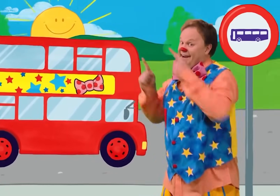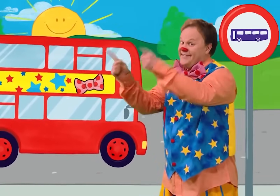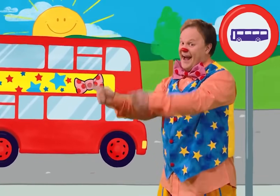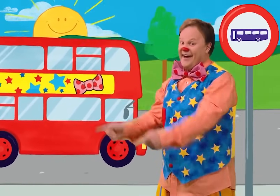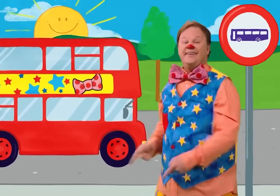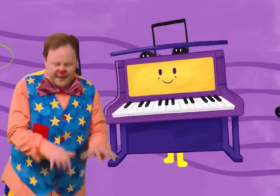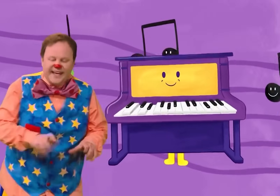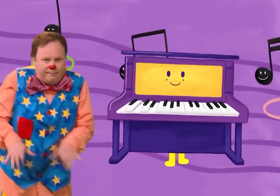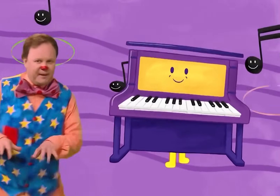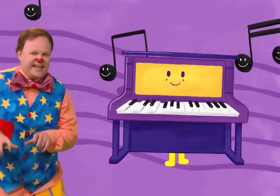and round.